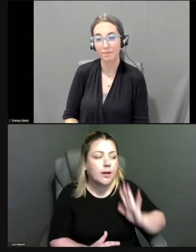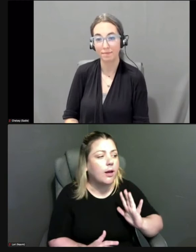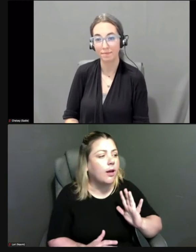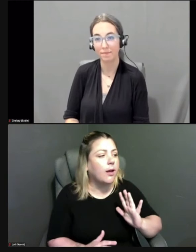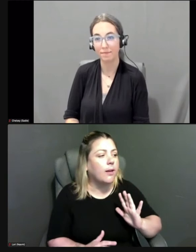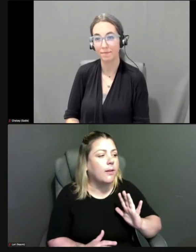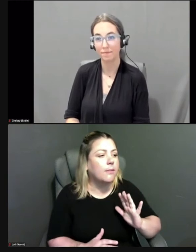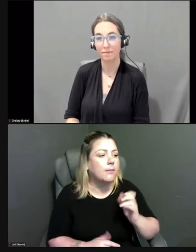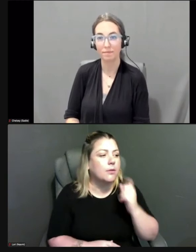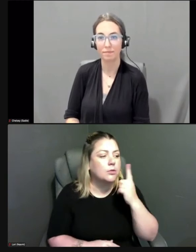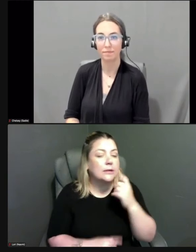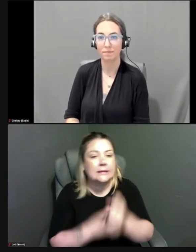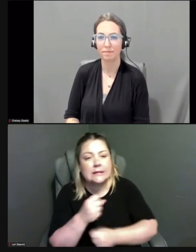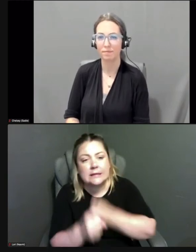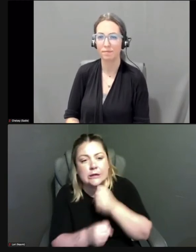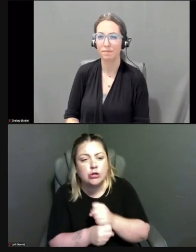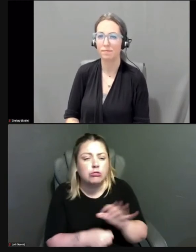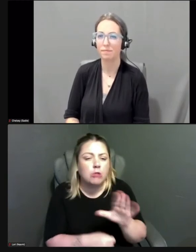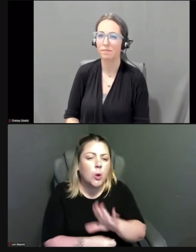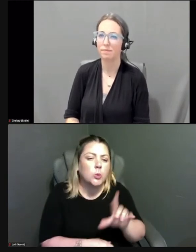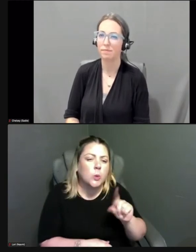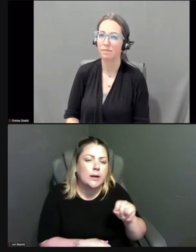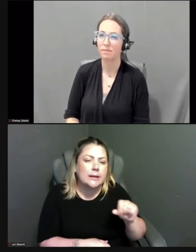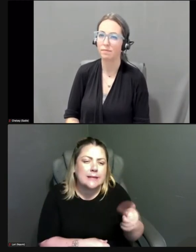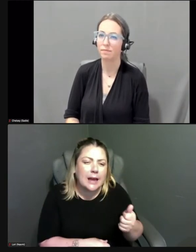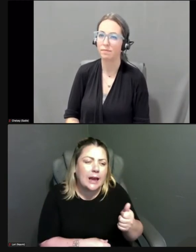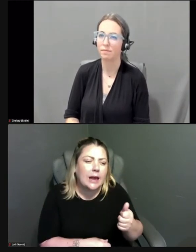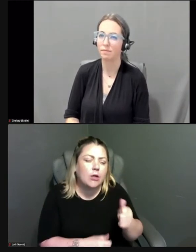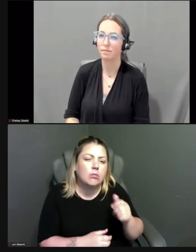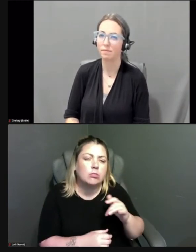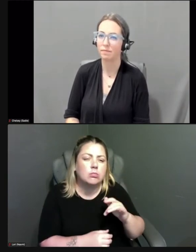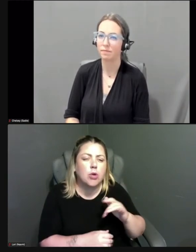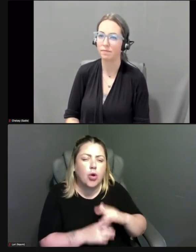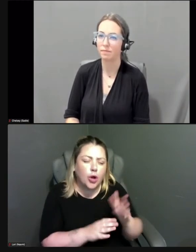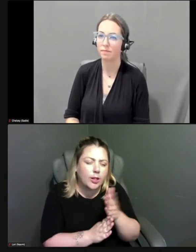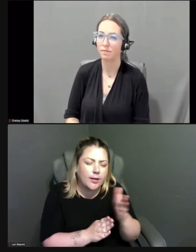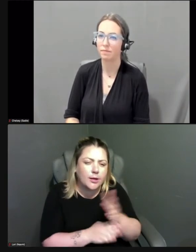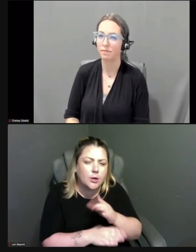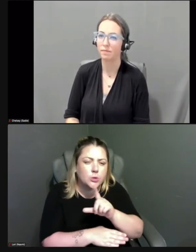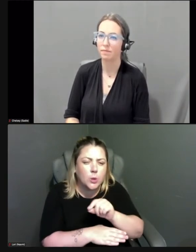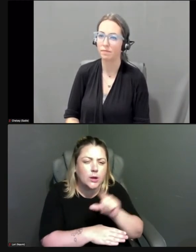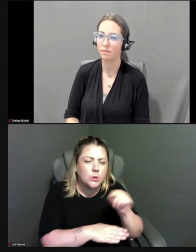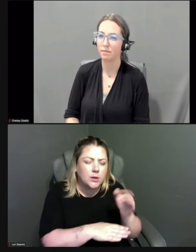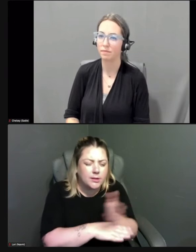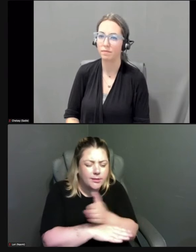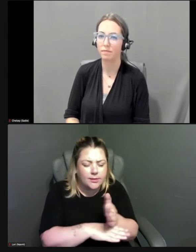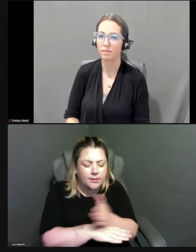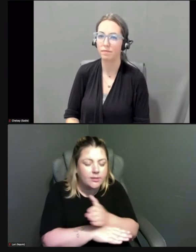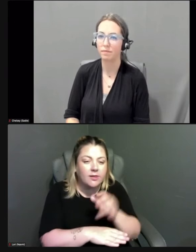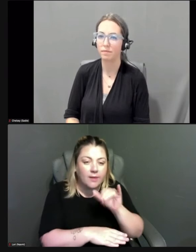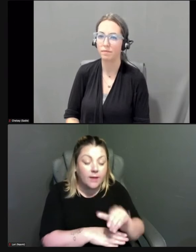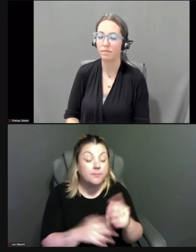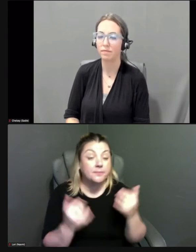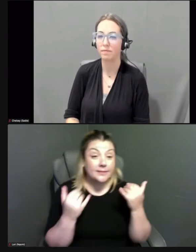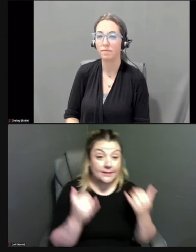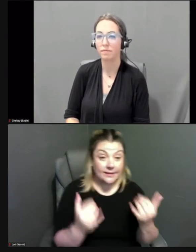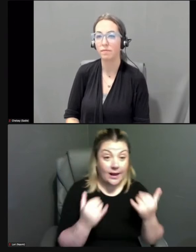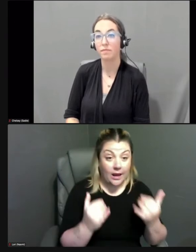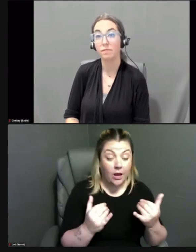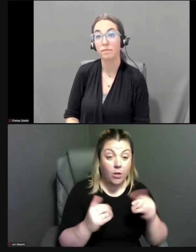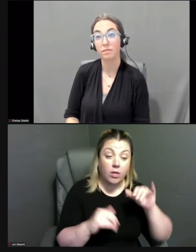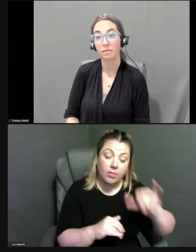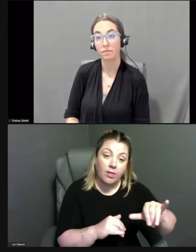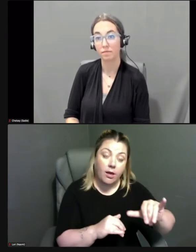late 2010s, early 20-teens, the community, and I know that it has gotten better, although it's still not